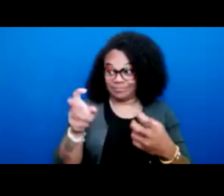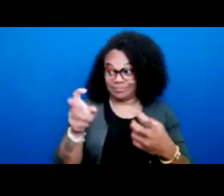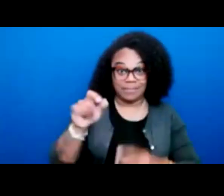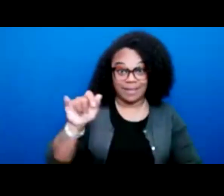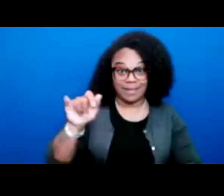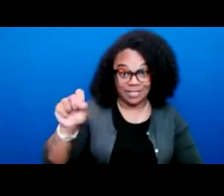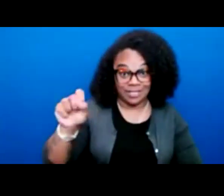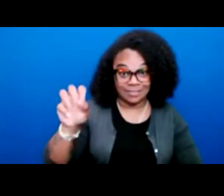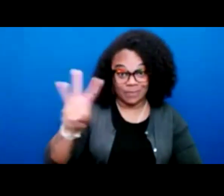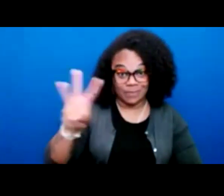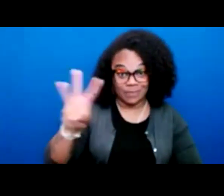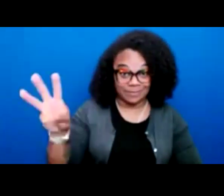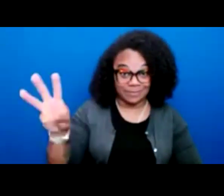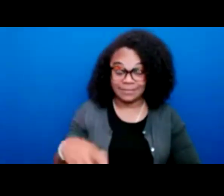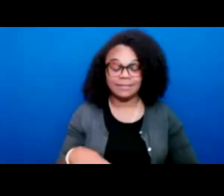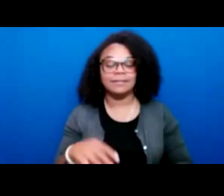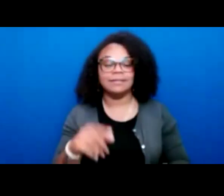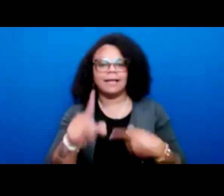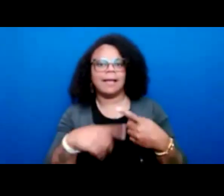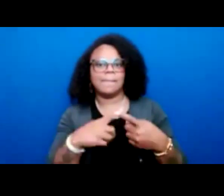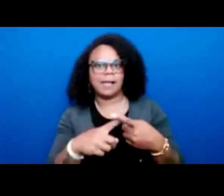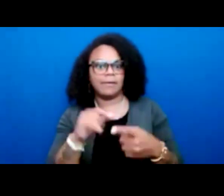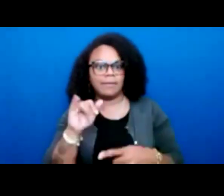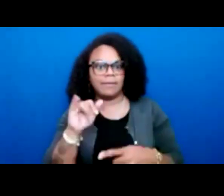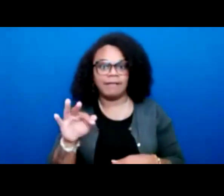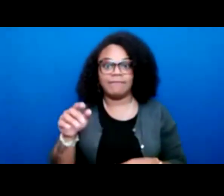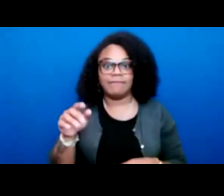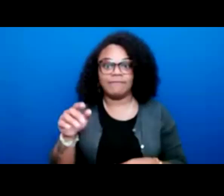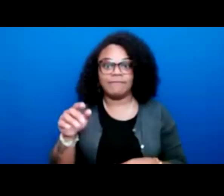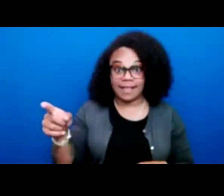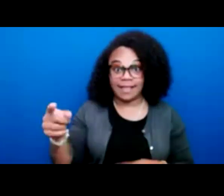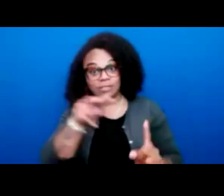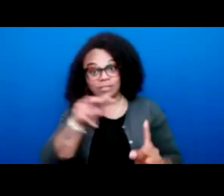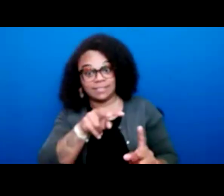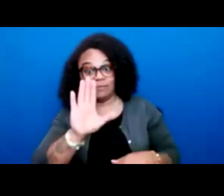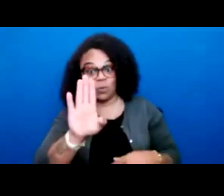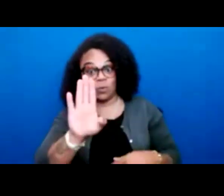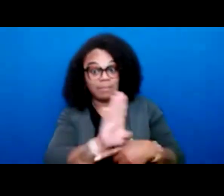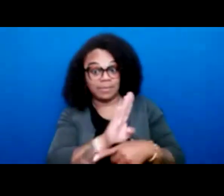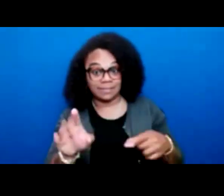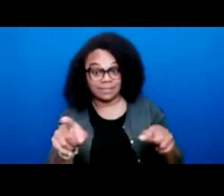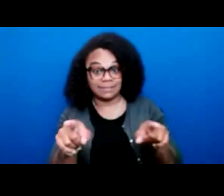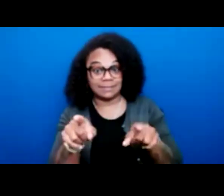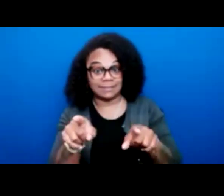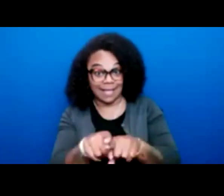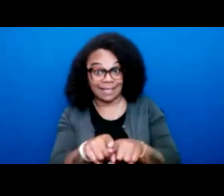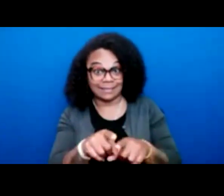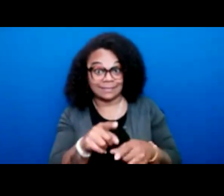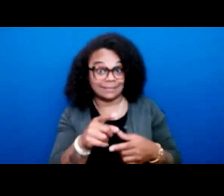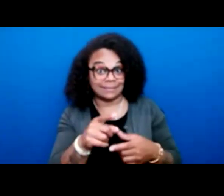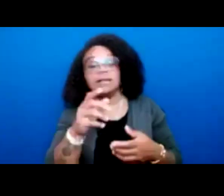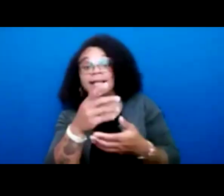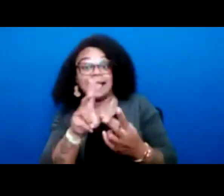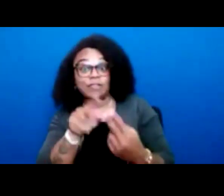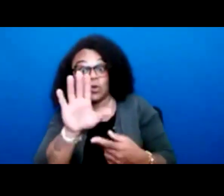website on whether or not they have deemed your business part of your taxes or business tax